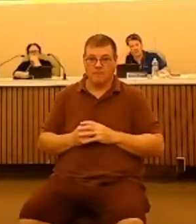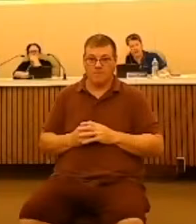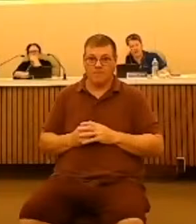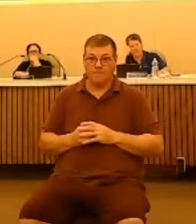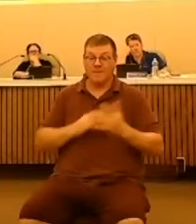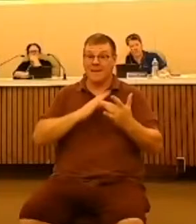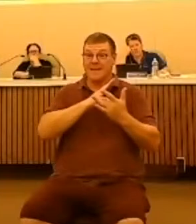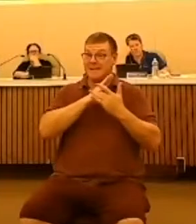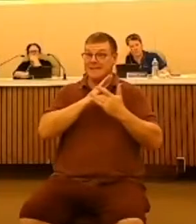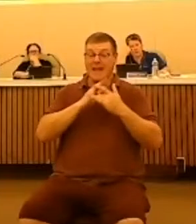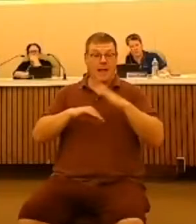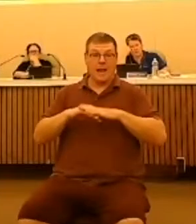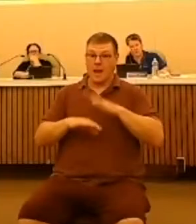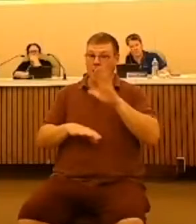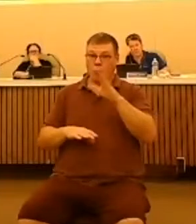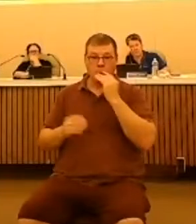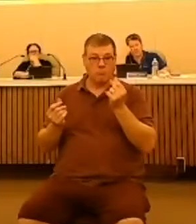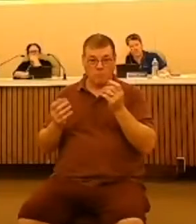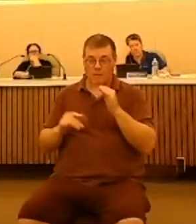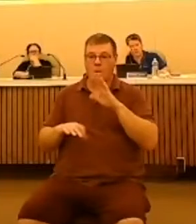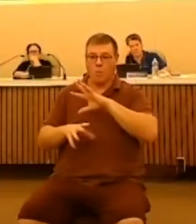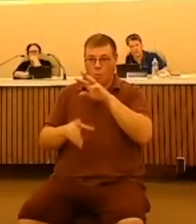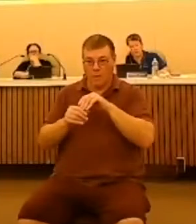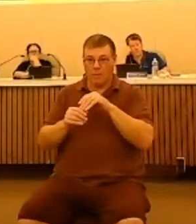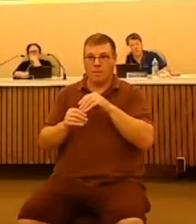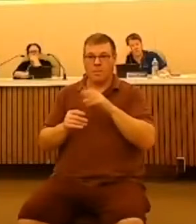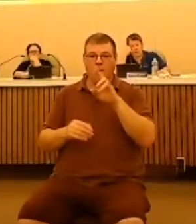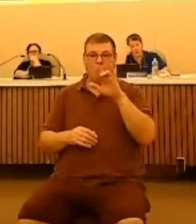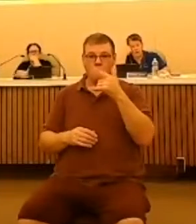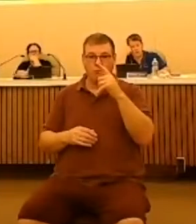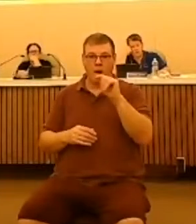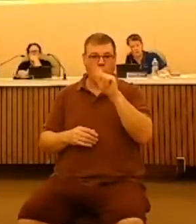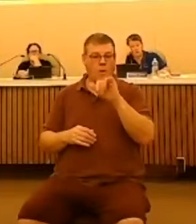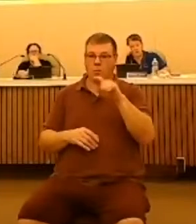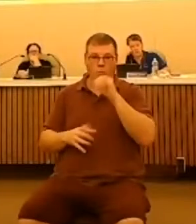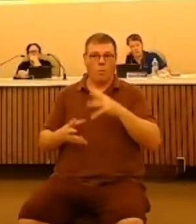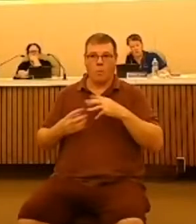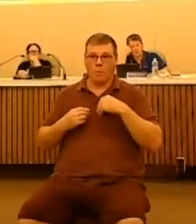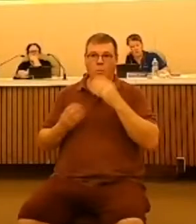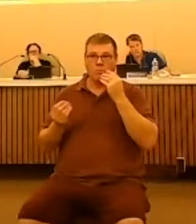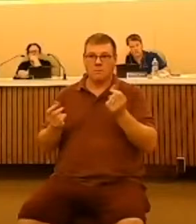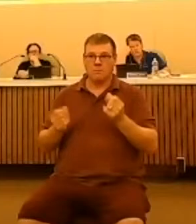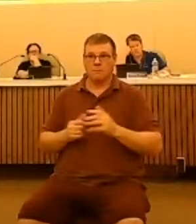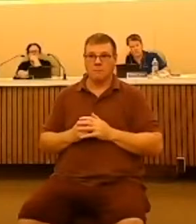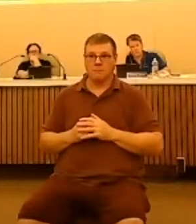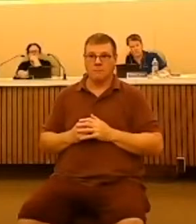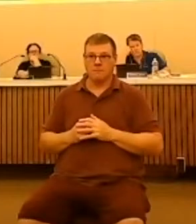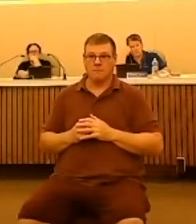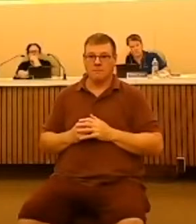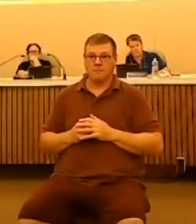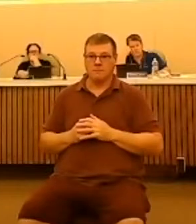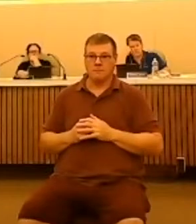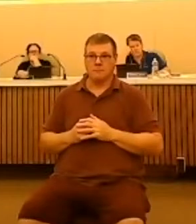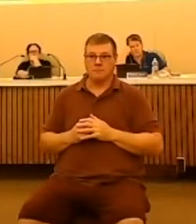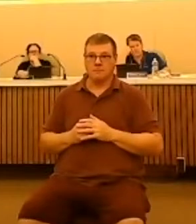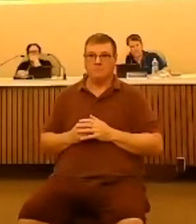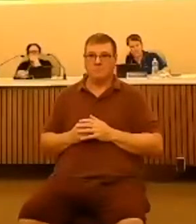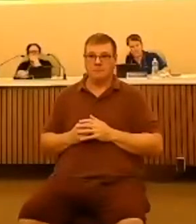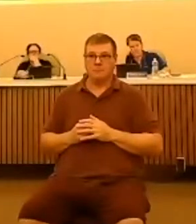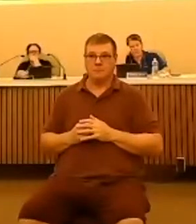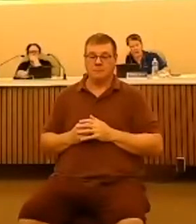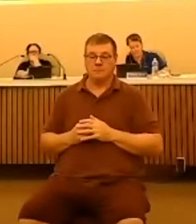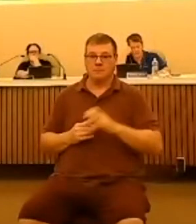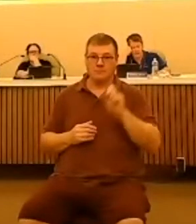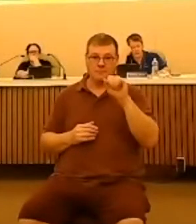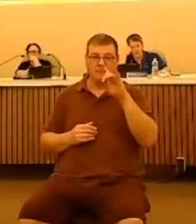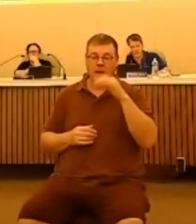technically there. not encroaching on your property. It would be within the right of way. You don't own that land. Yeah, well, it's size-wise, I guess, to